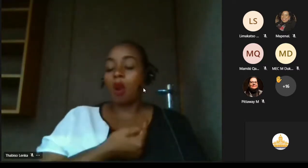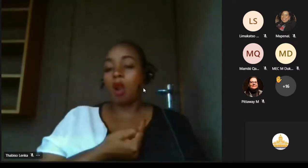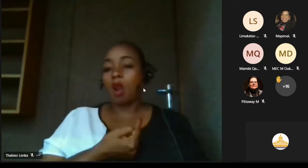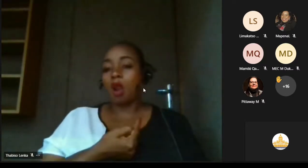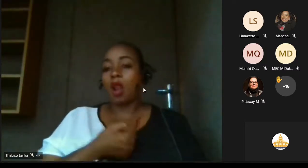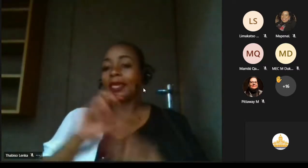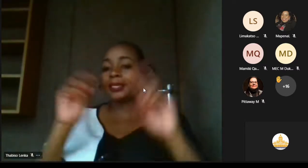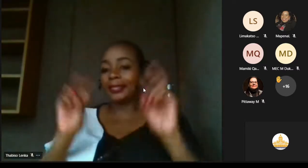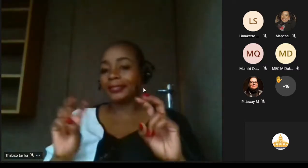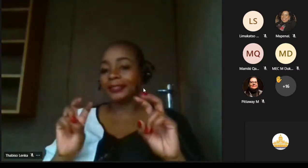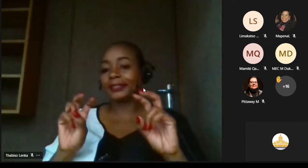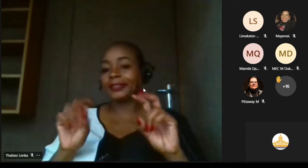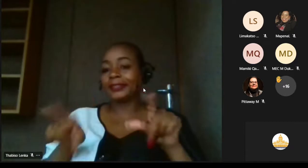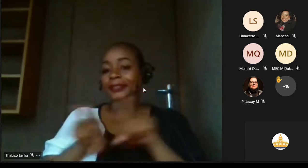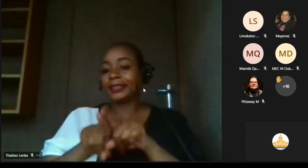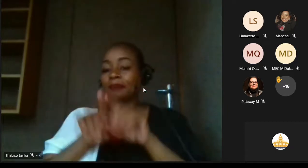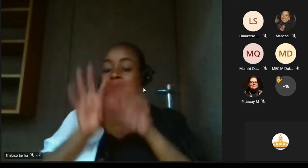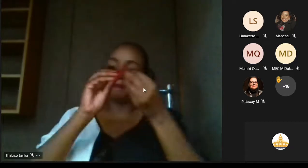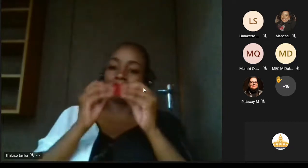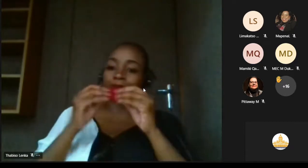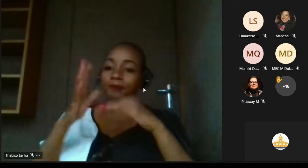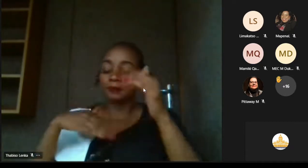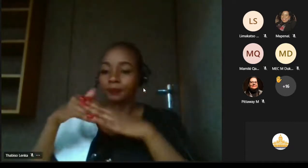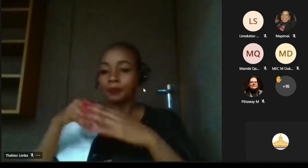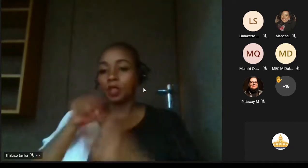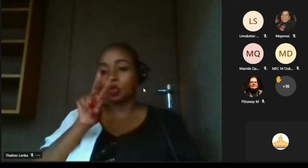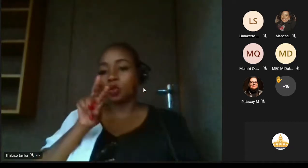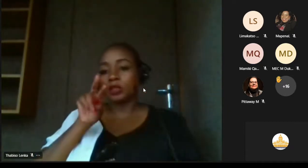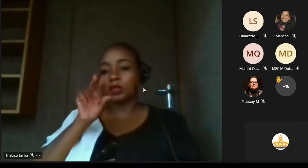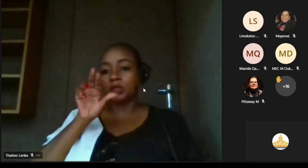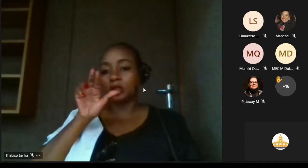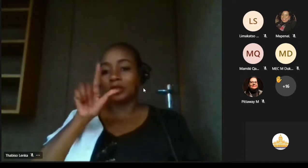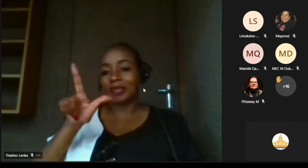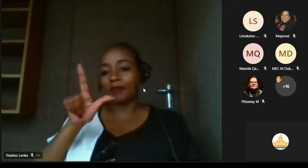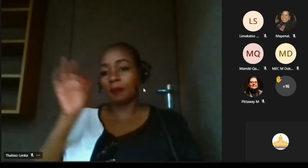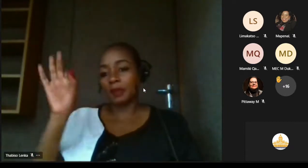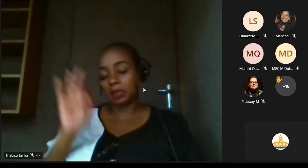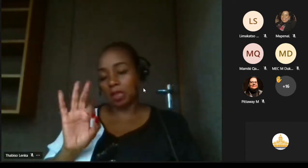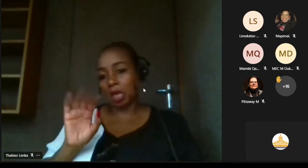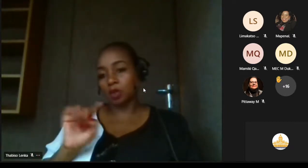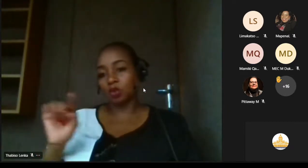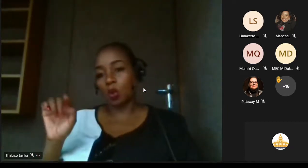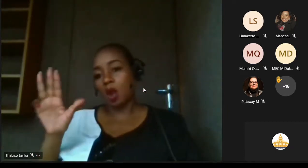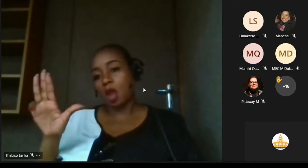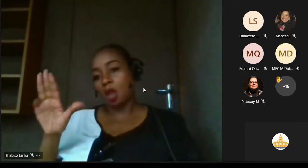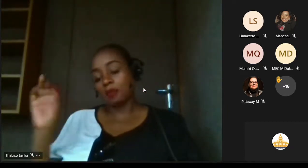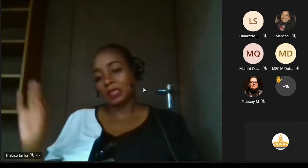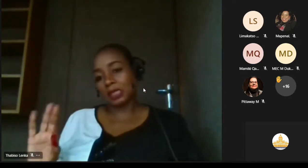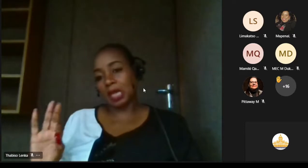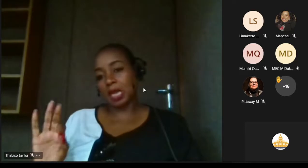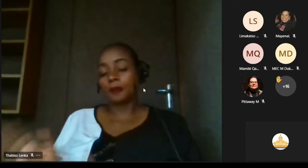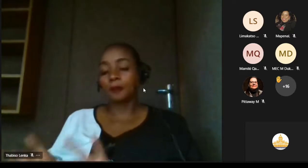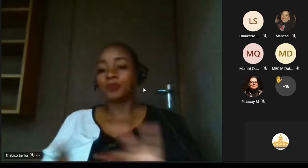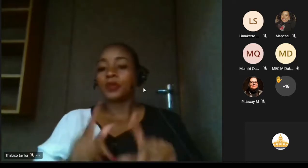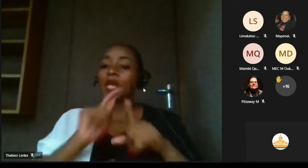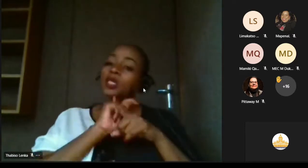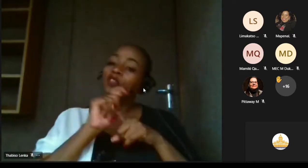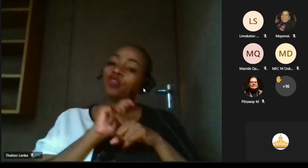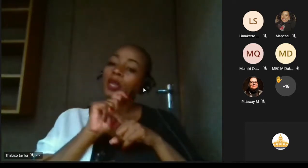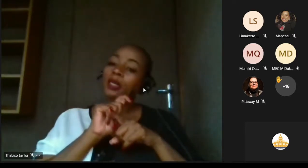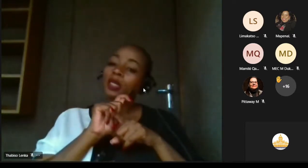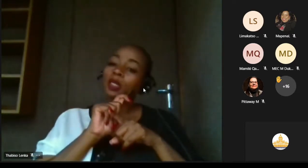electricity, and debt impairment at 27% and 9%. In terms of trading services, energy